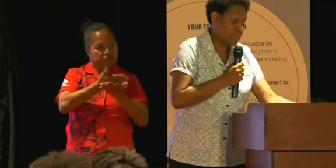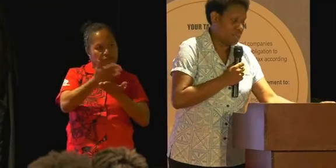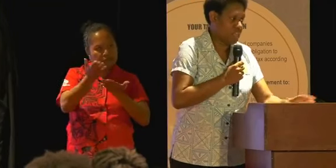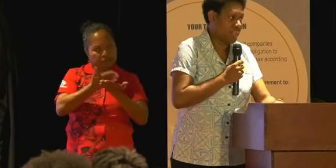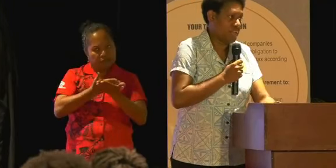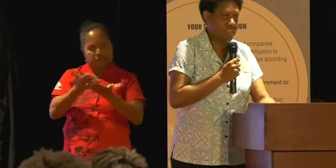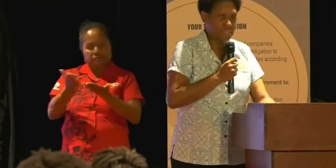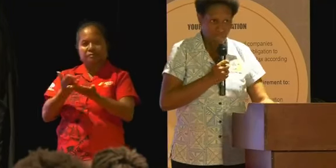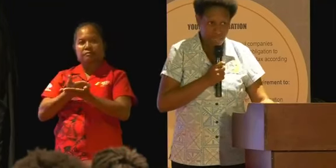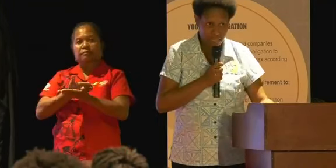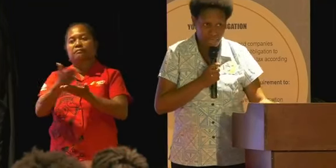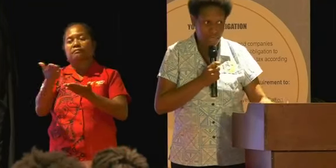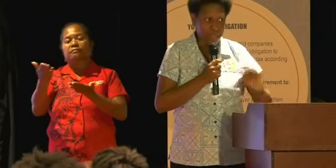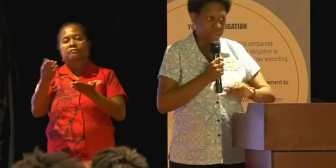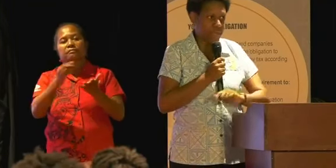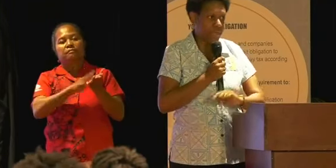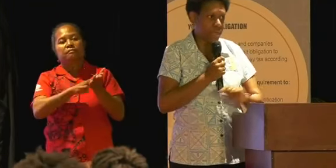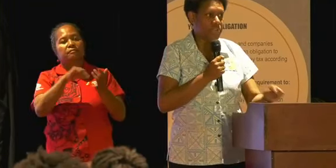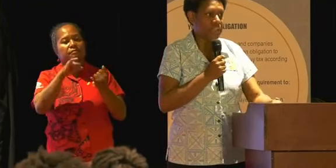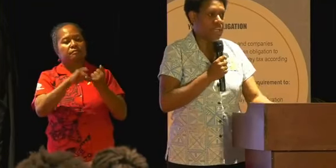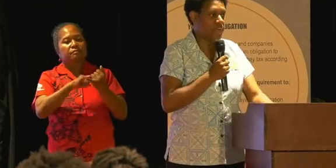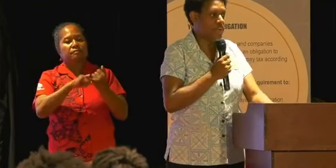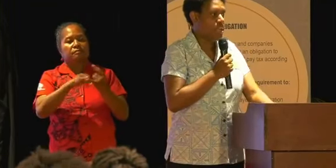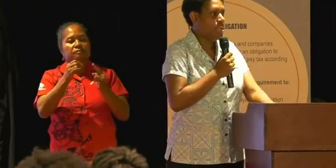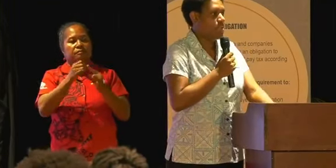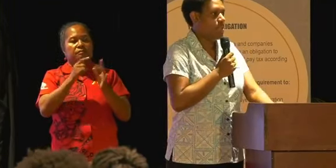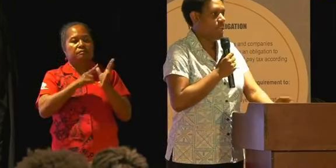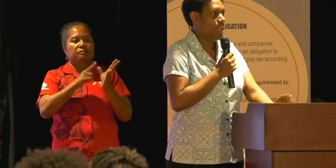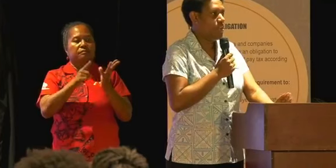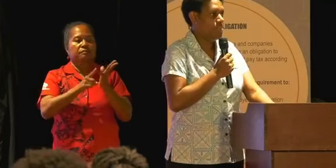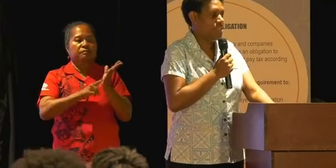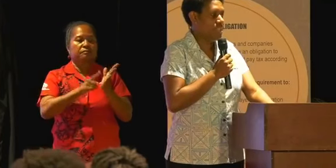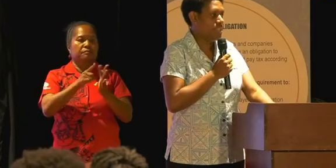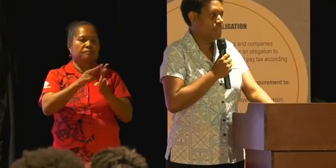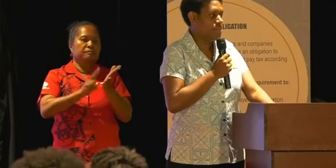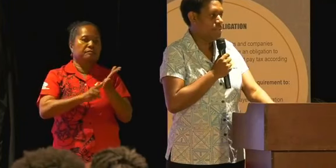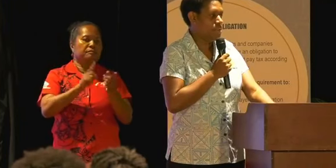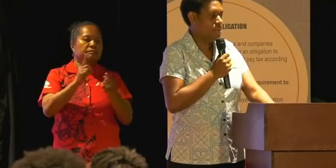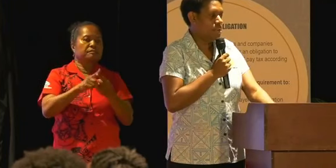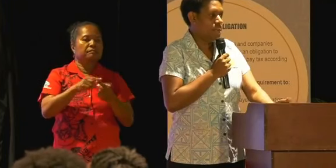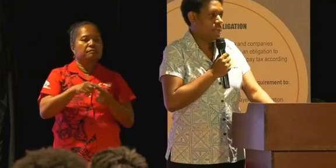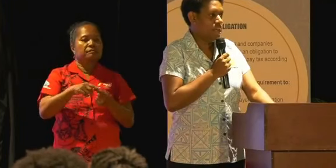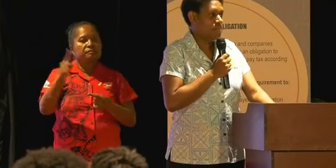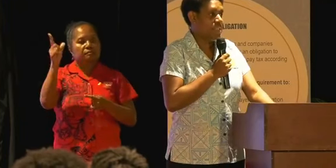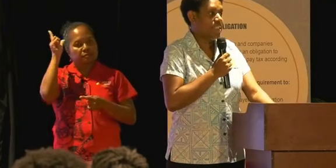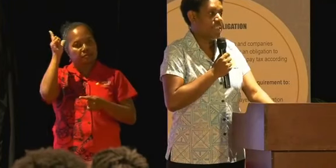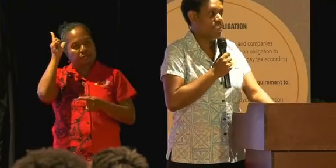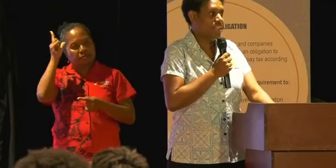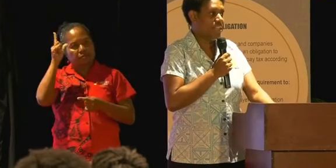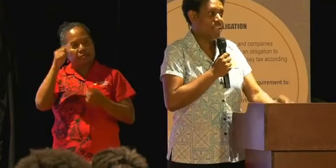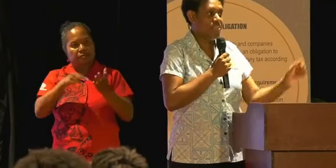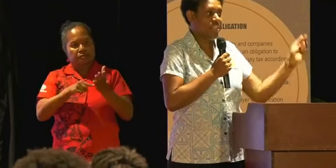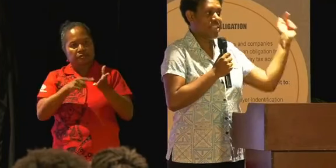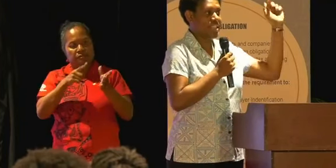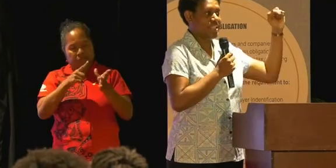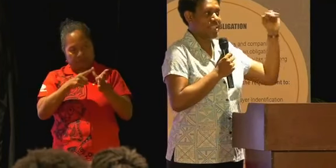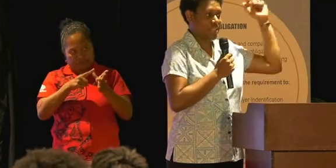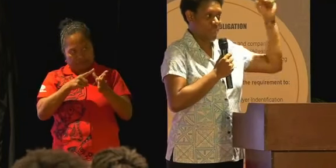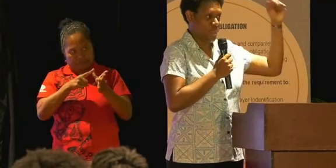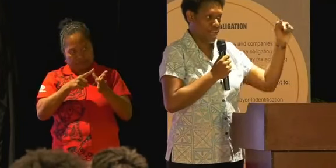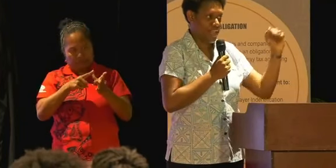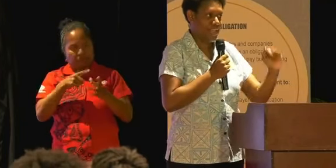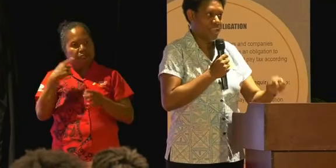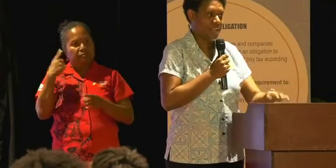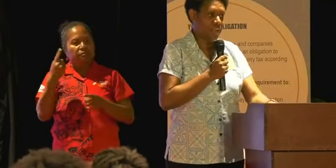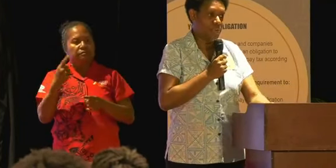is Commissioner Ms. Pauline Bray, who would be closing now. We had Commissioner for Taxation addressed